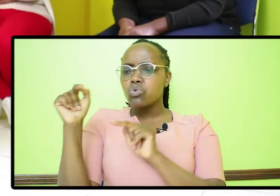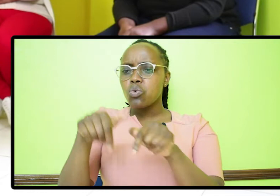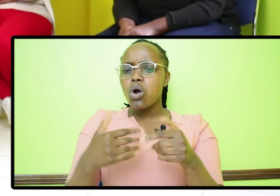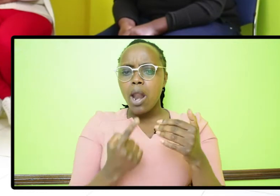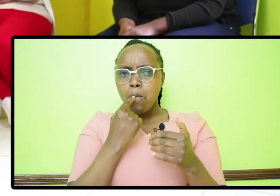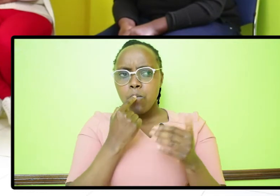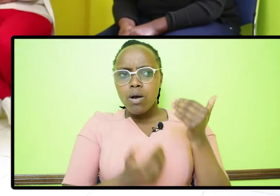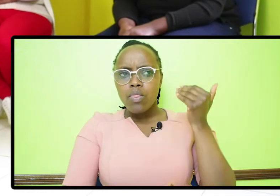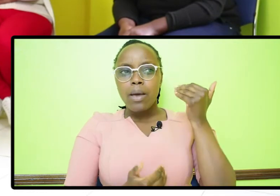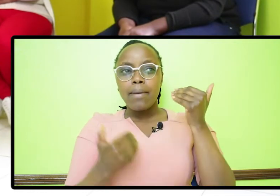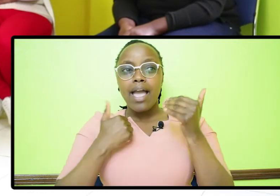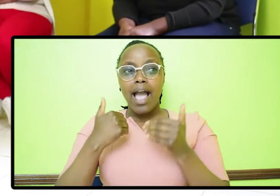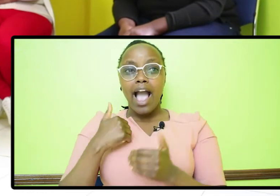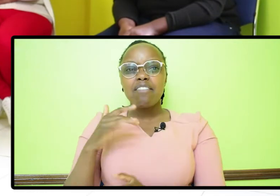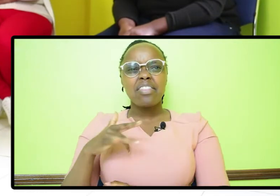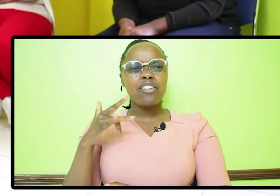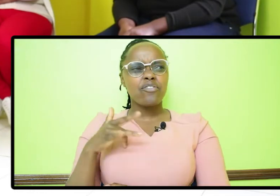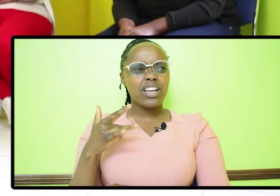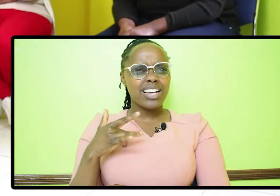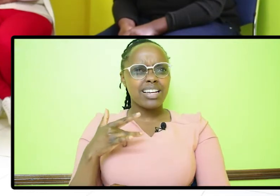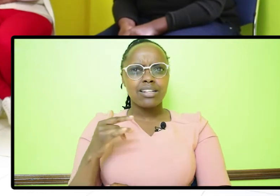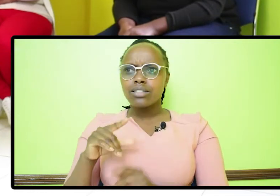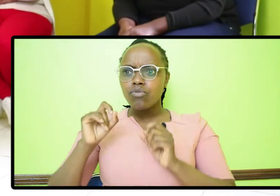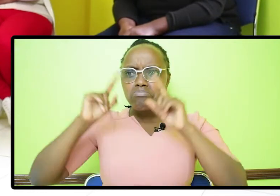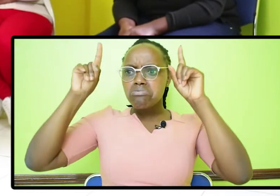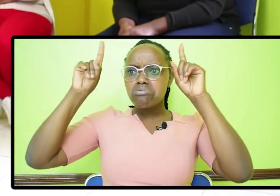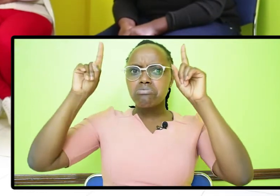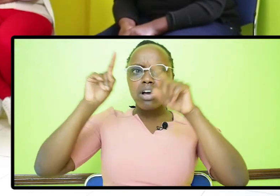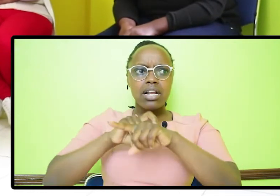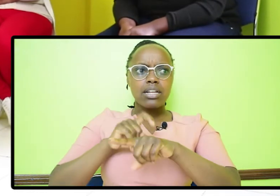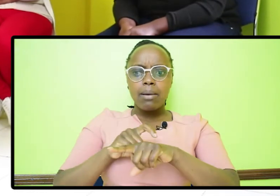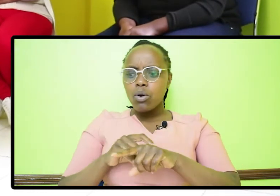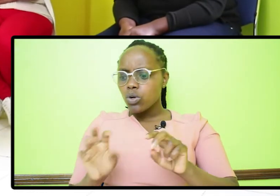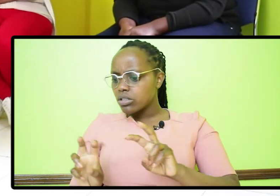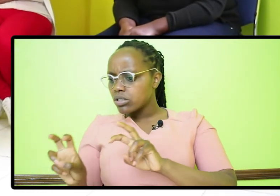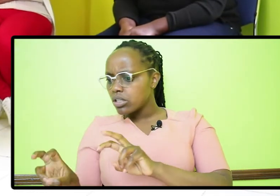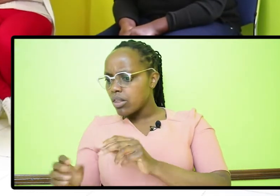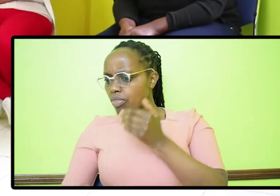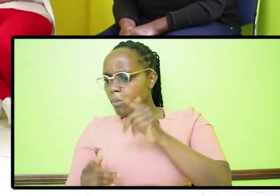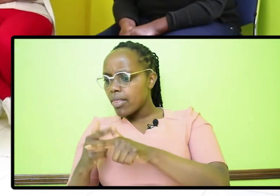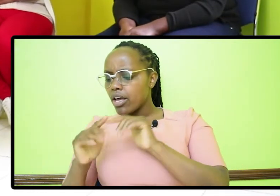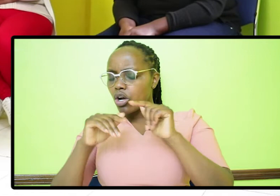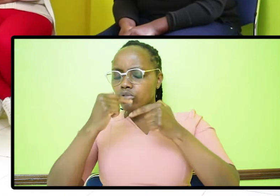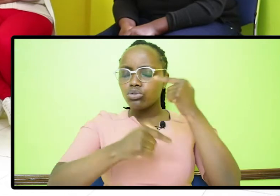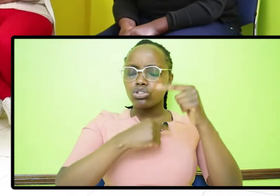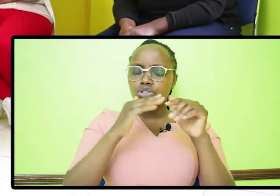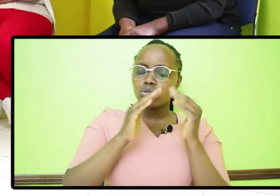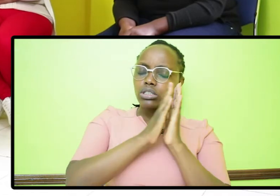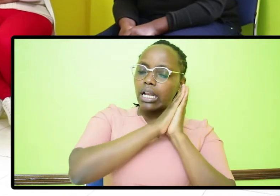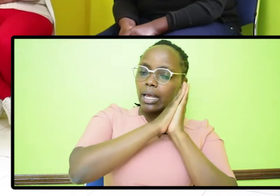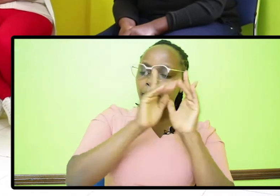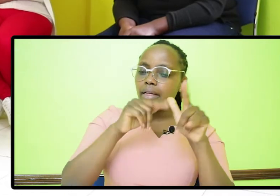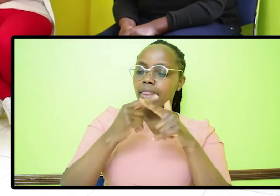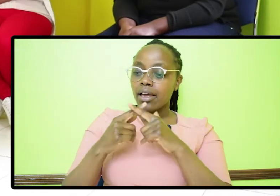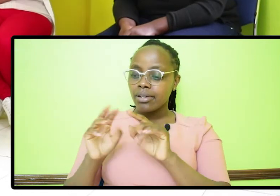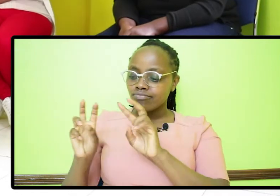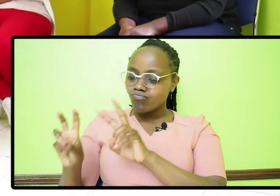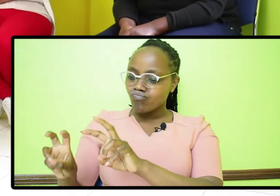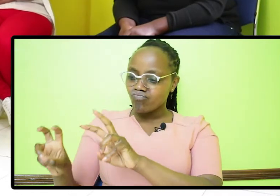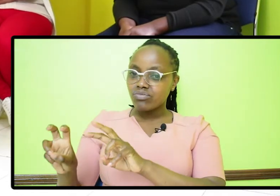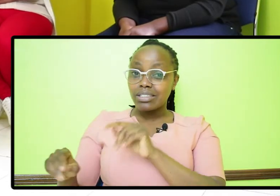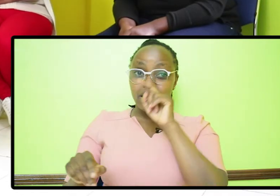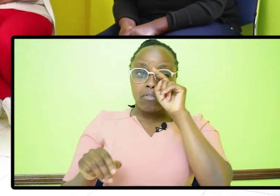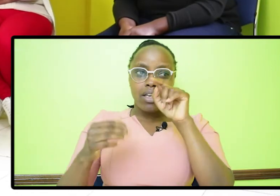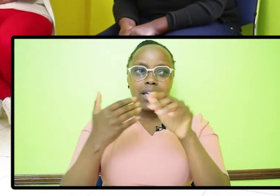her up? Imagine she had that feeling. She would wake up by herself. Yes, and just check then continue sleeping, wake up, She check.